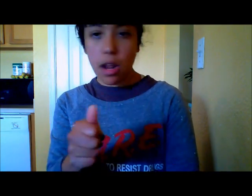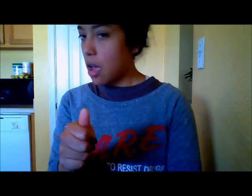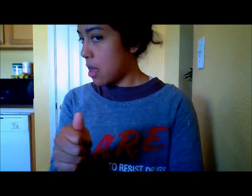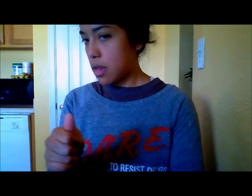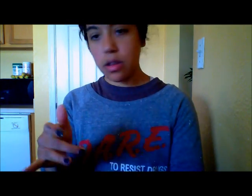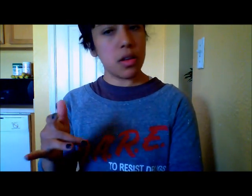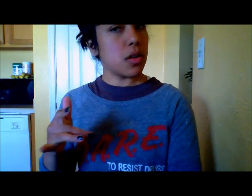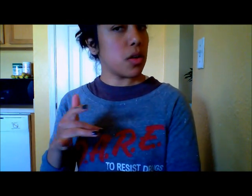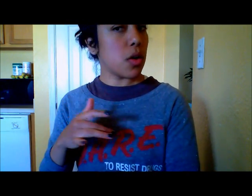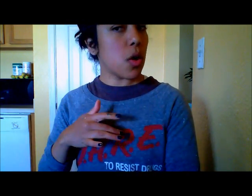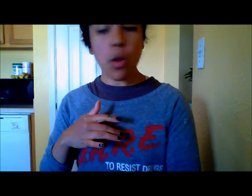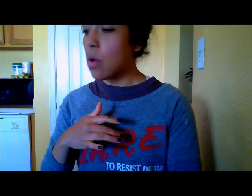not